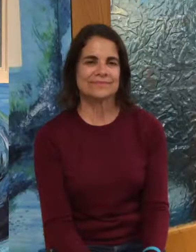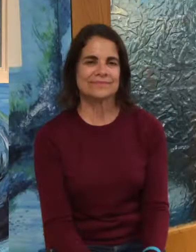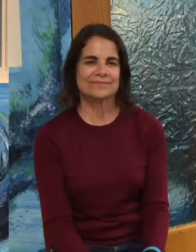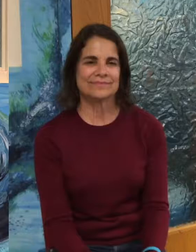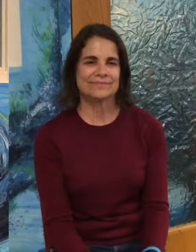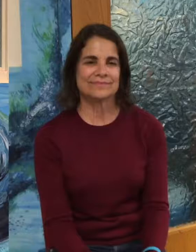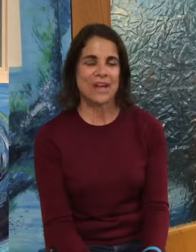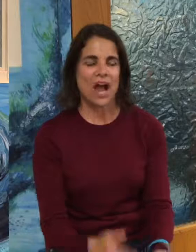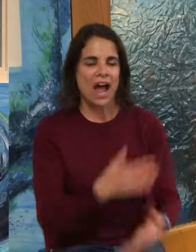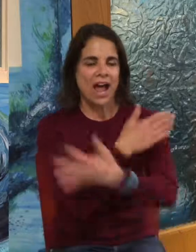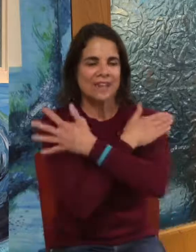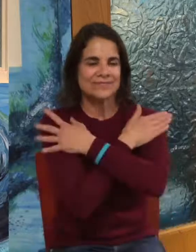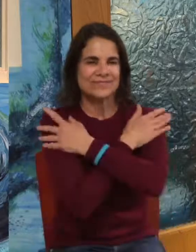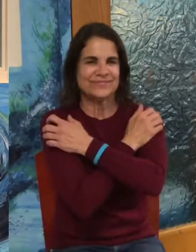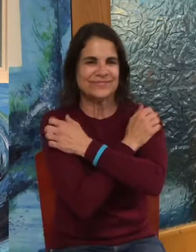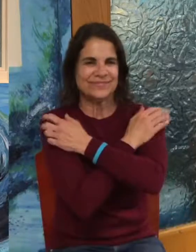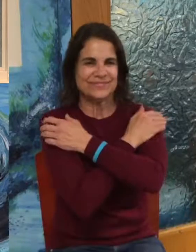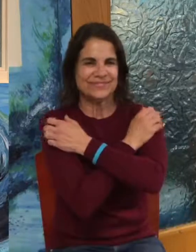the bear